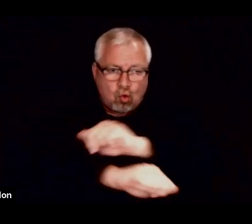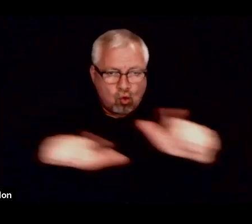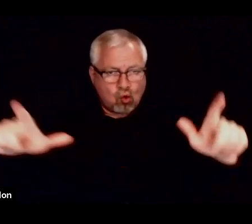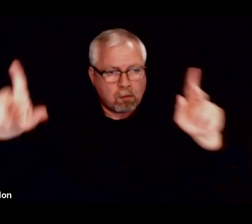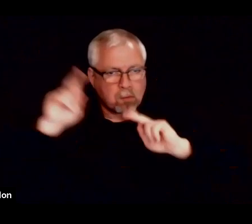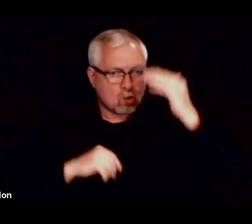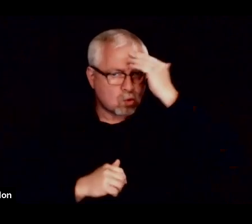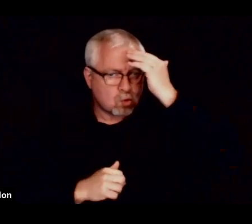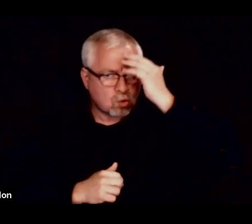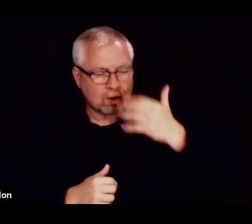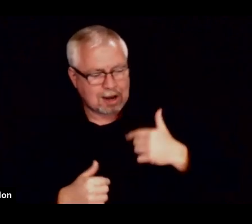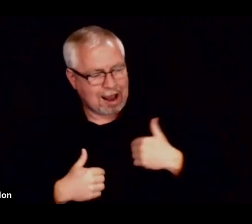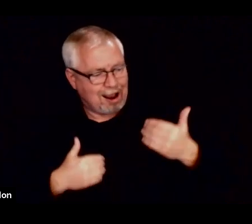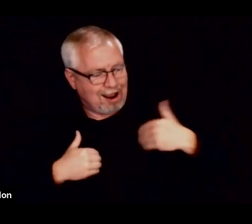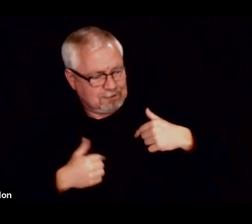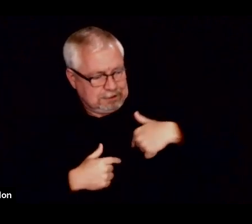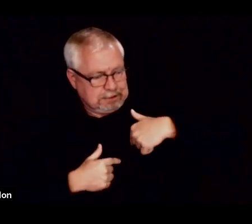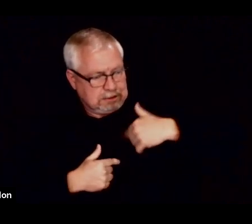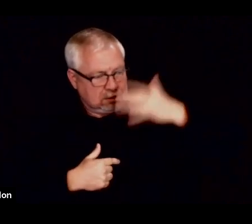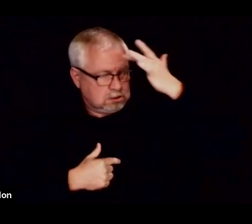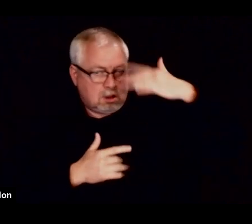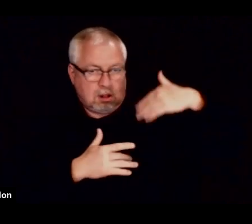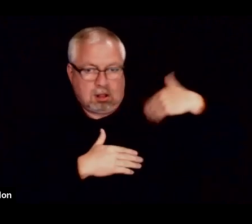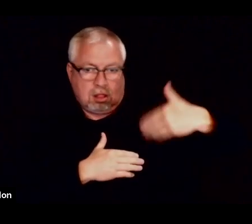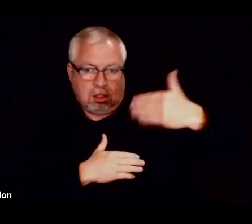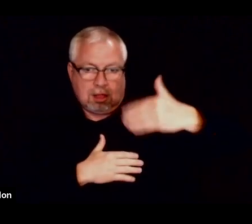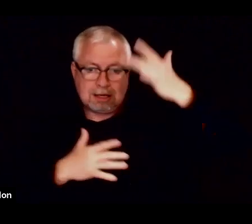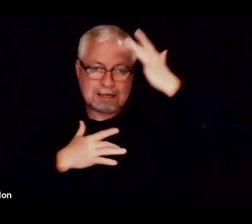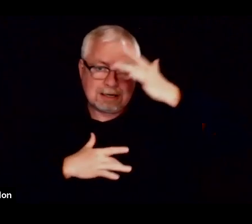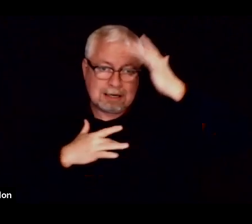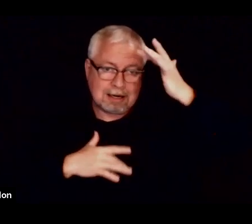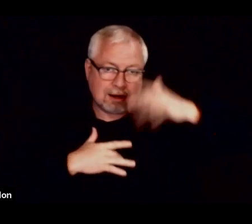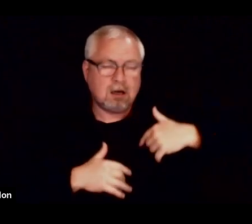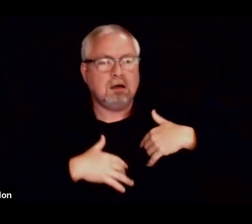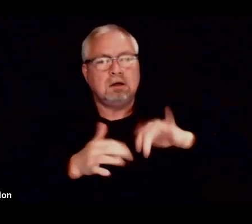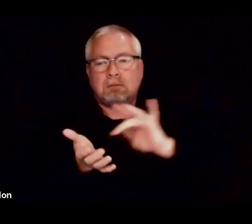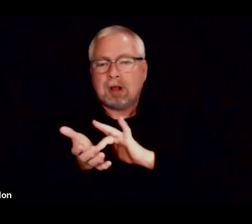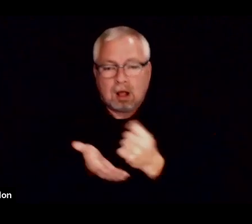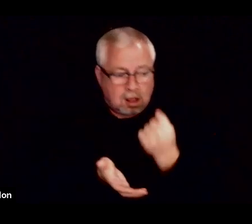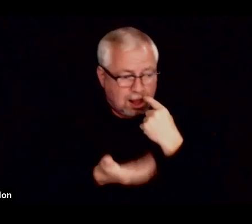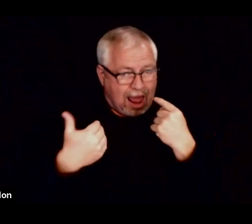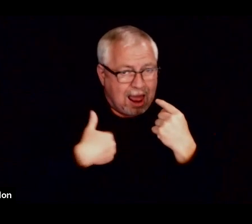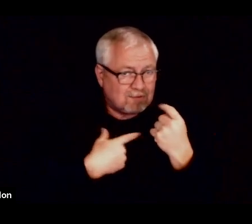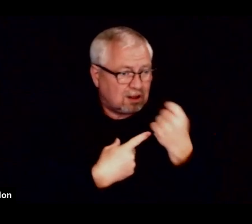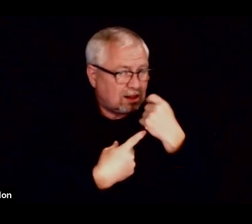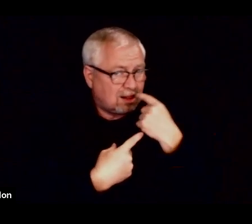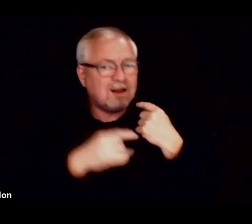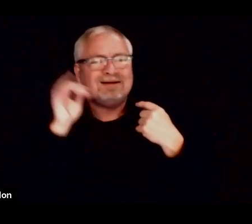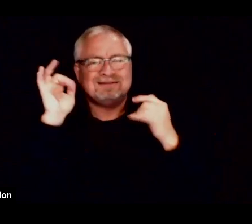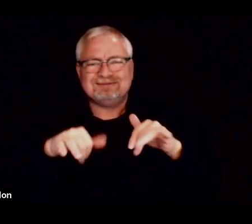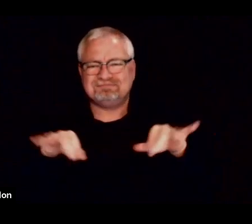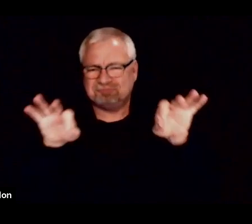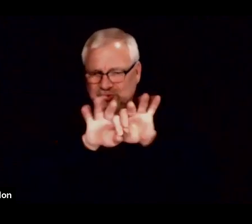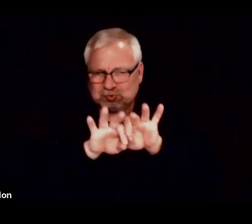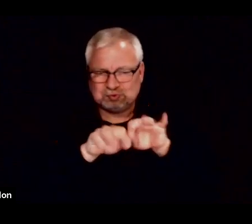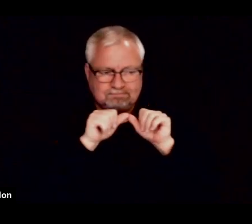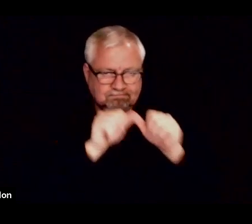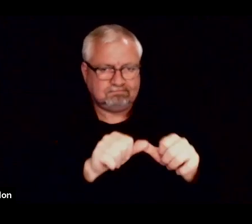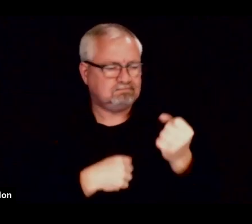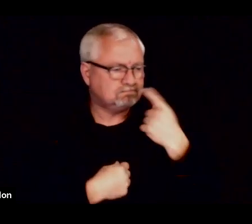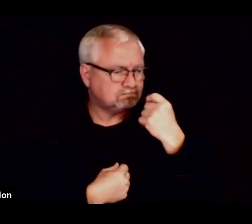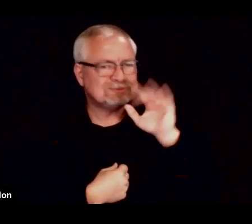on taking their medications as prescribed and continuing to get health care that you need, and to be in touch with your healthcare provider if you have